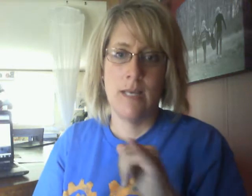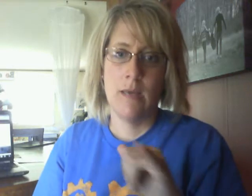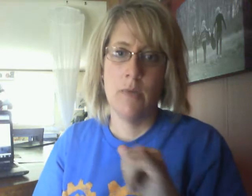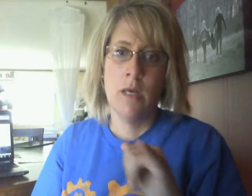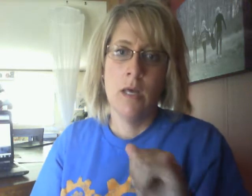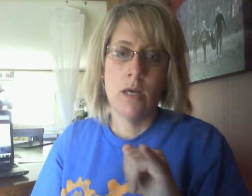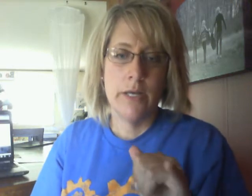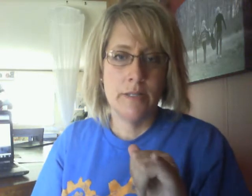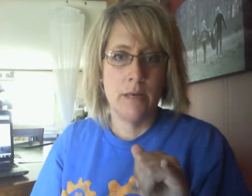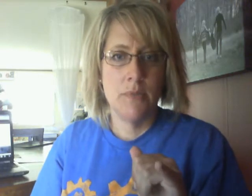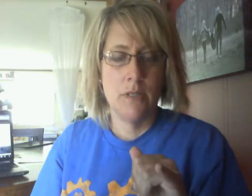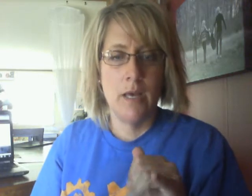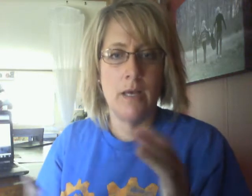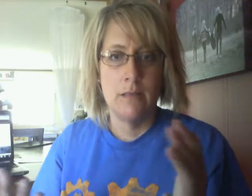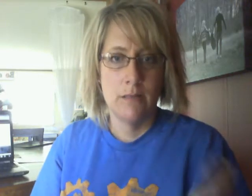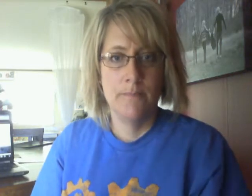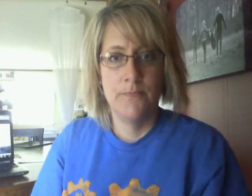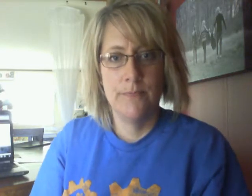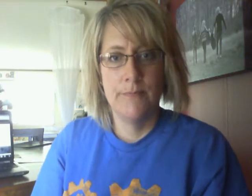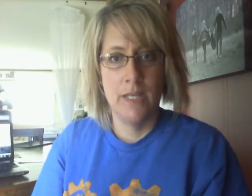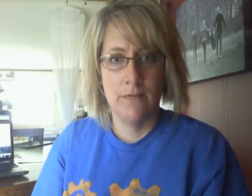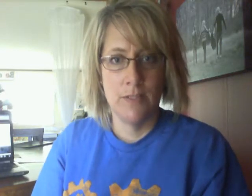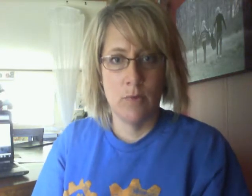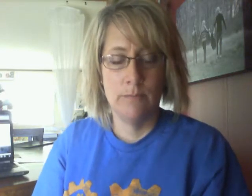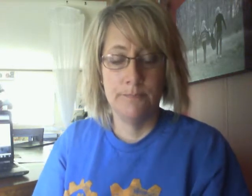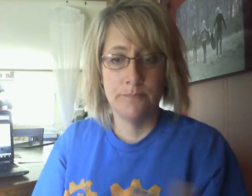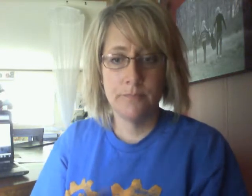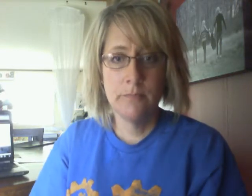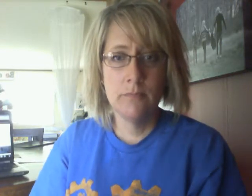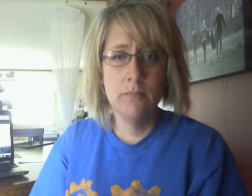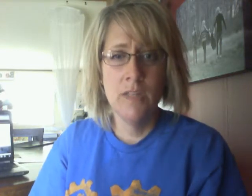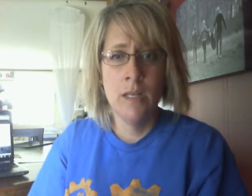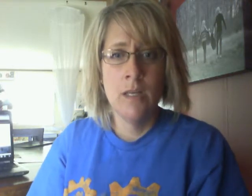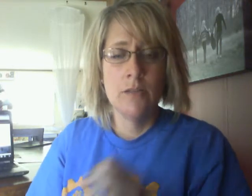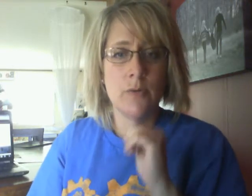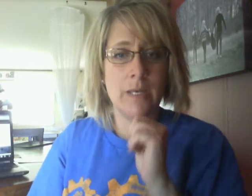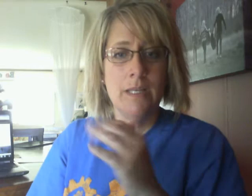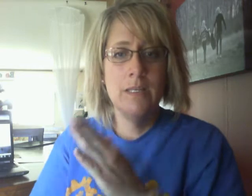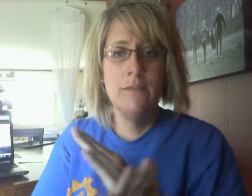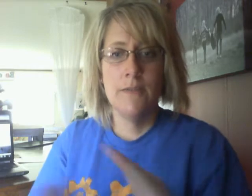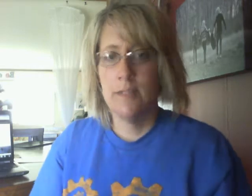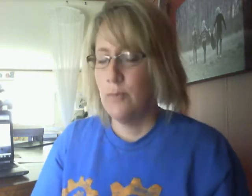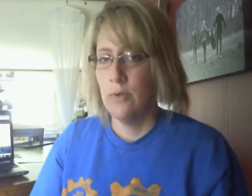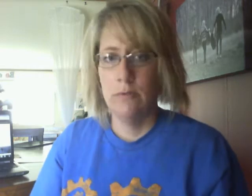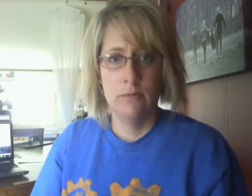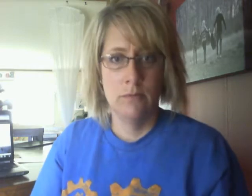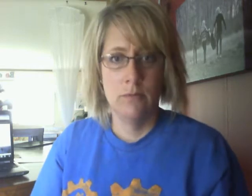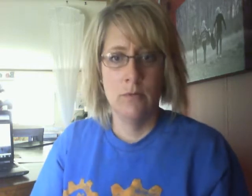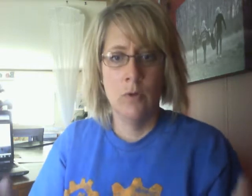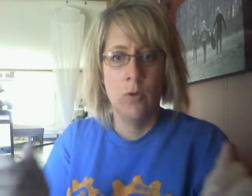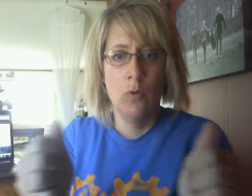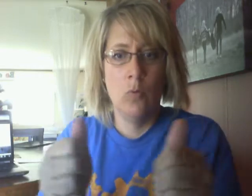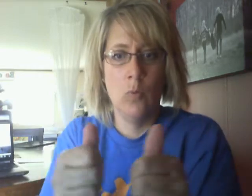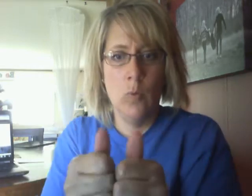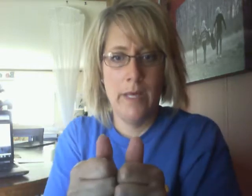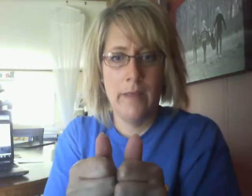same concept as indivisible. So indivisible